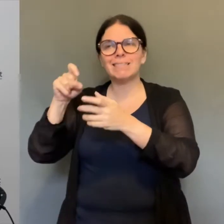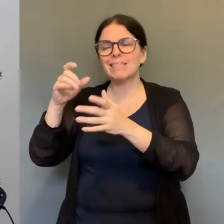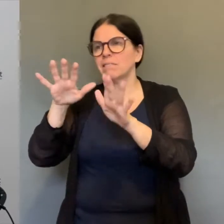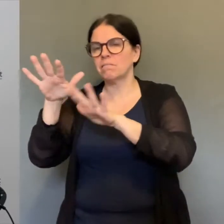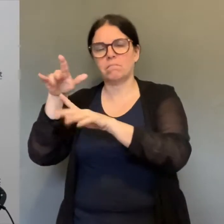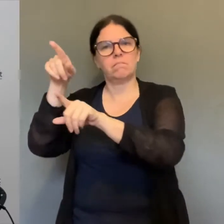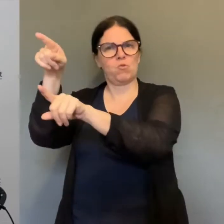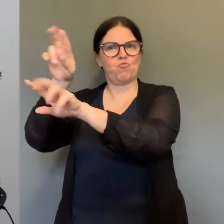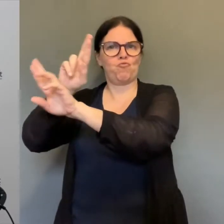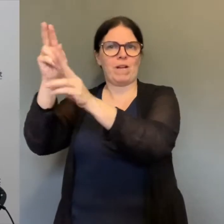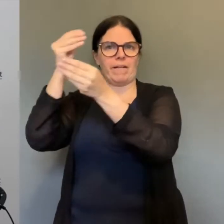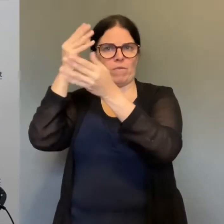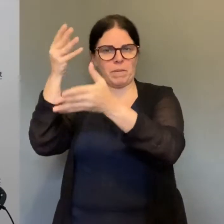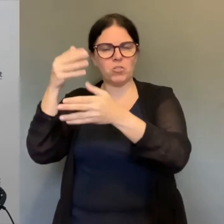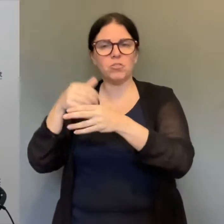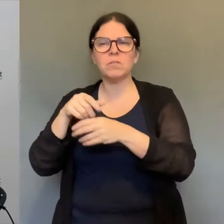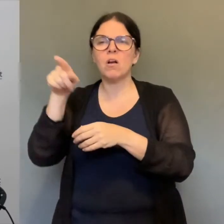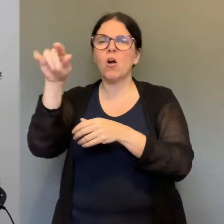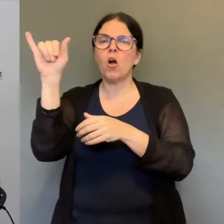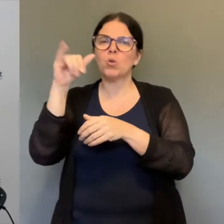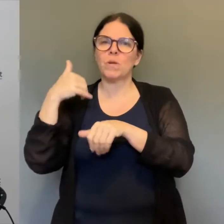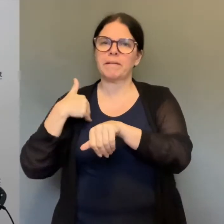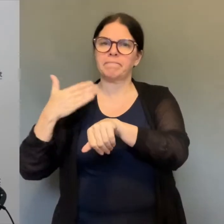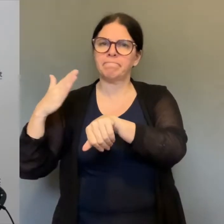on people who use substance use.